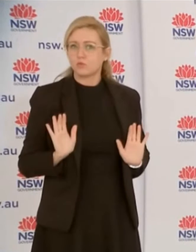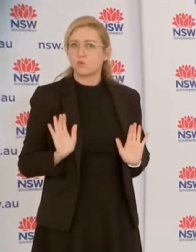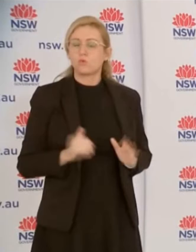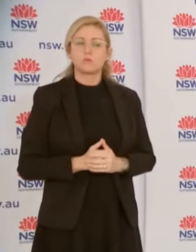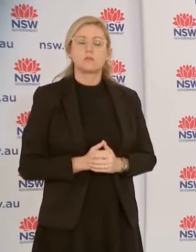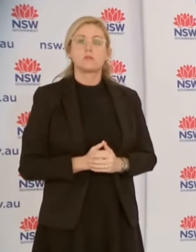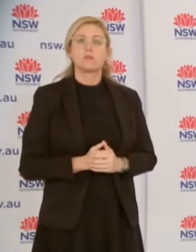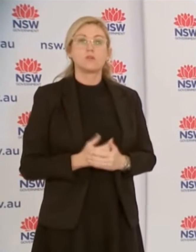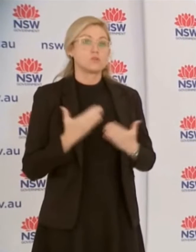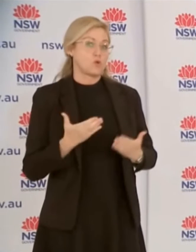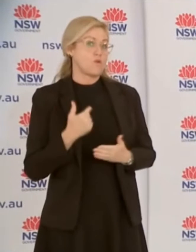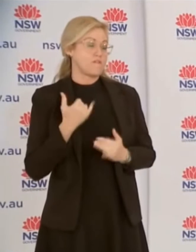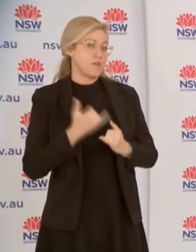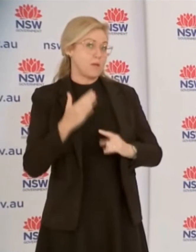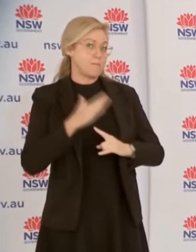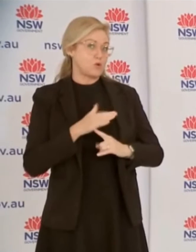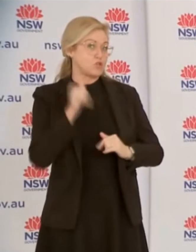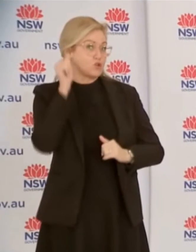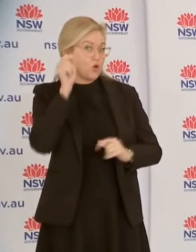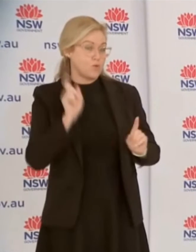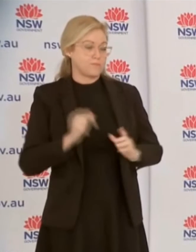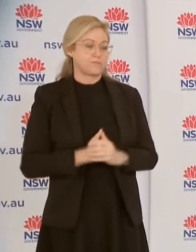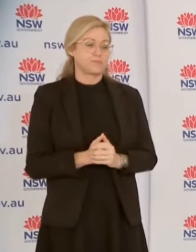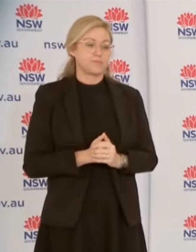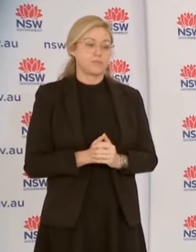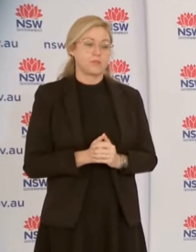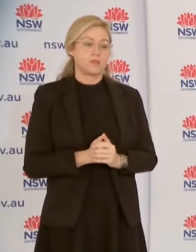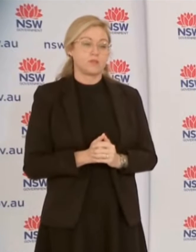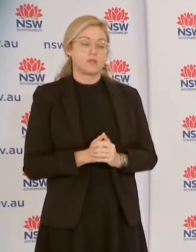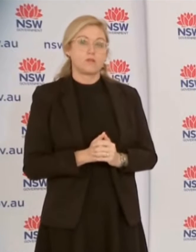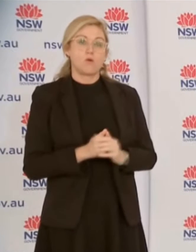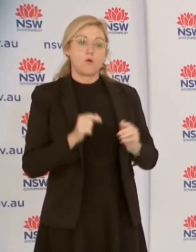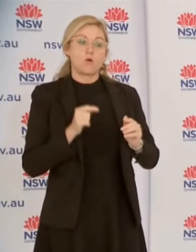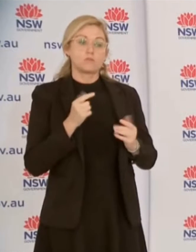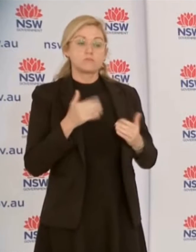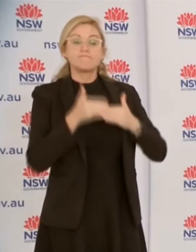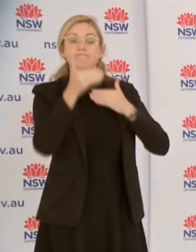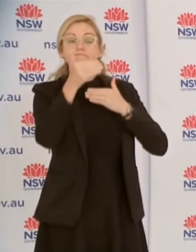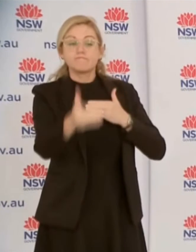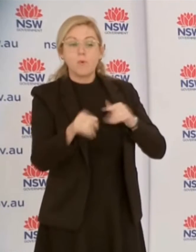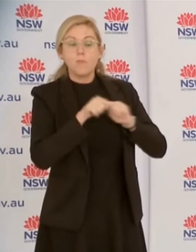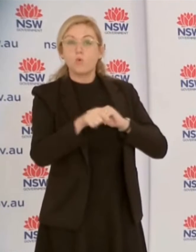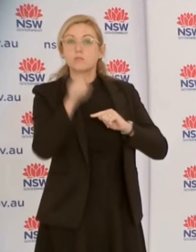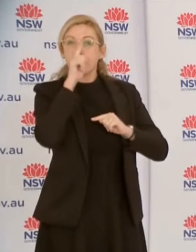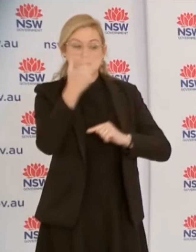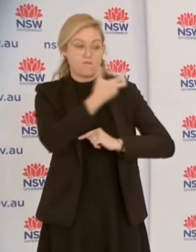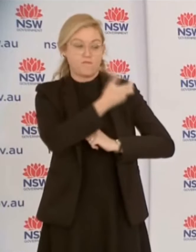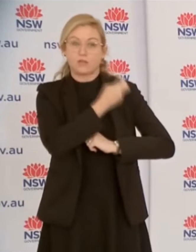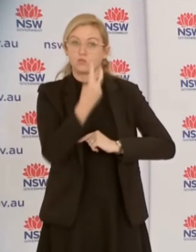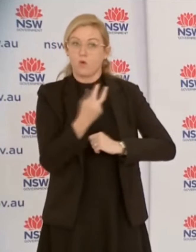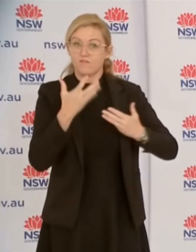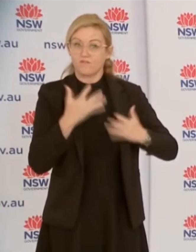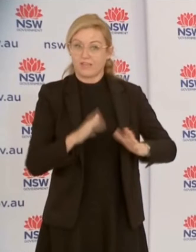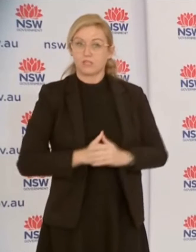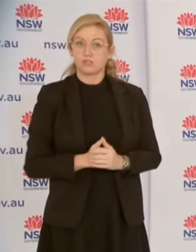stress enough, when you have COVID, you will see, when the majority of the population is vaccinated, the cases